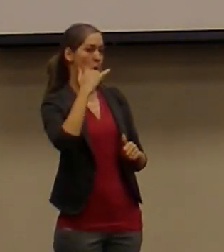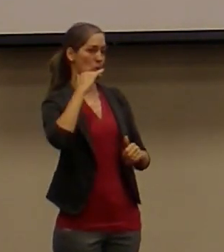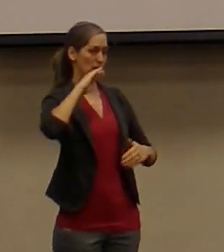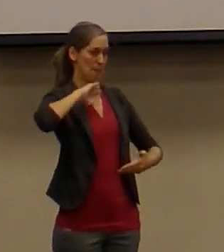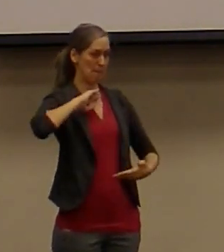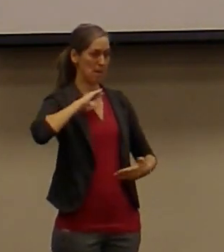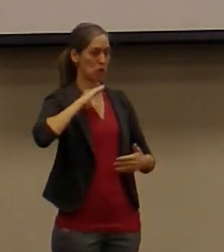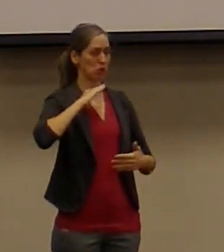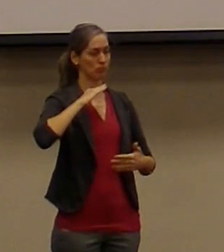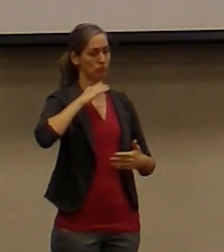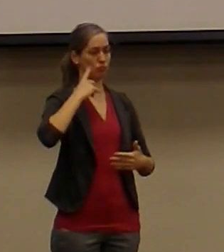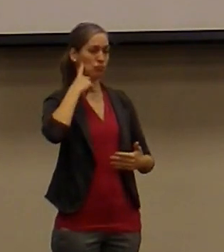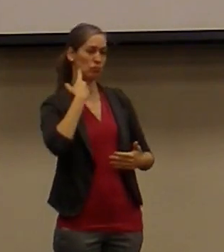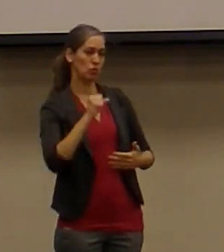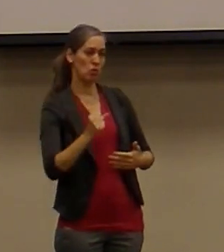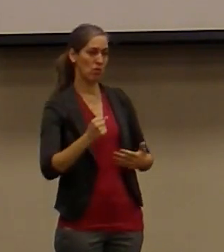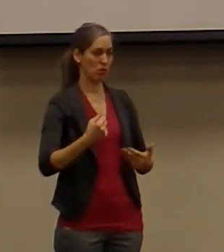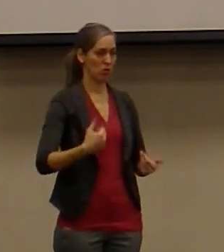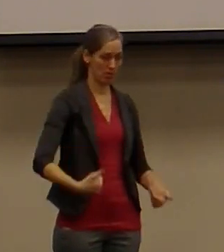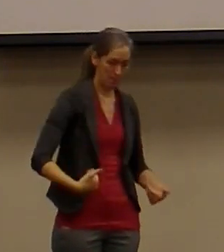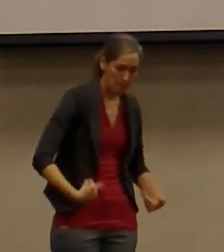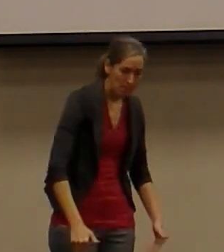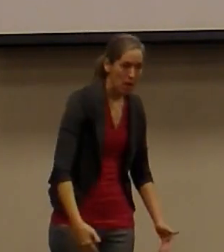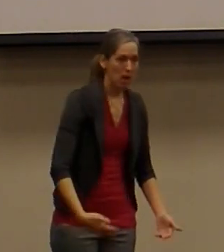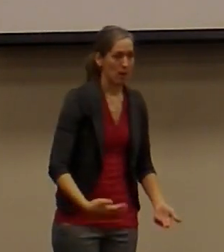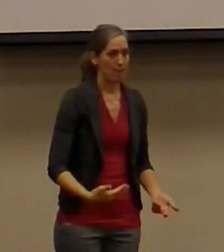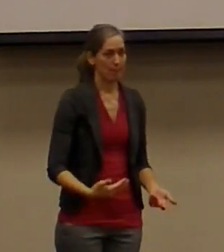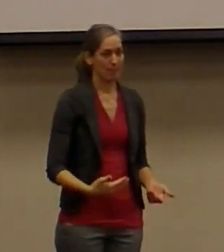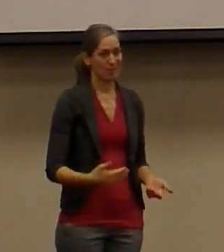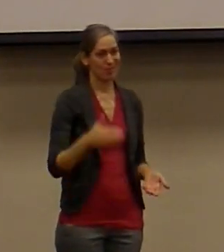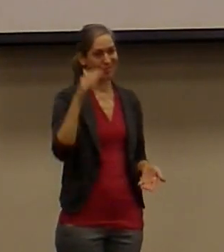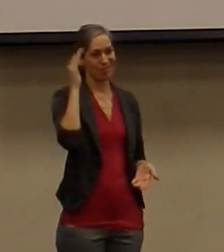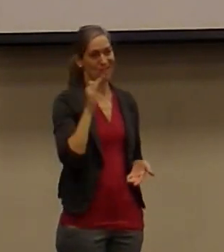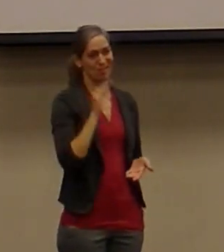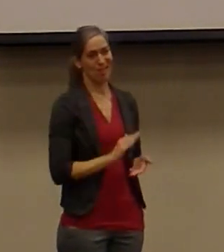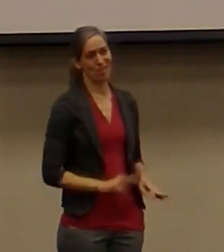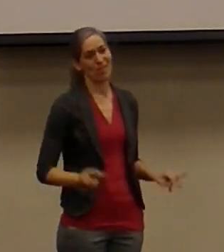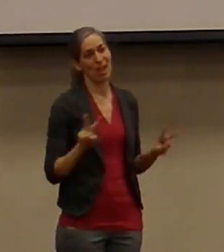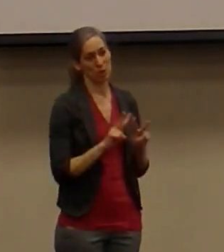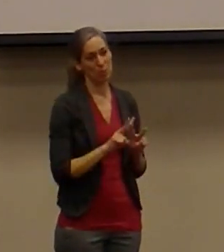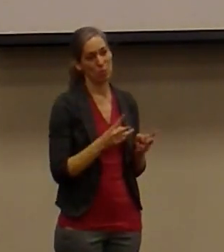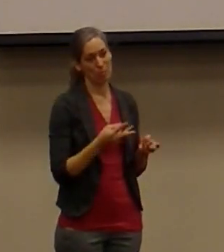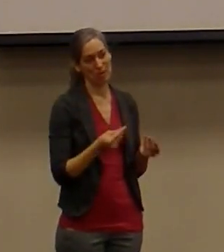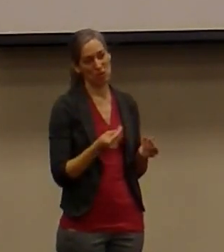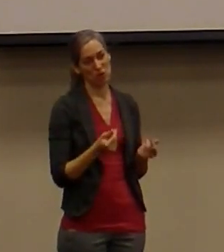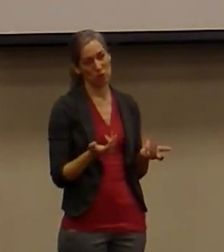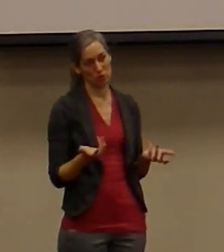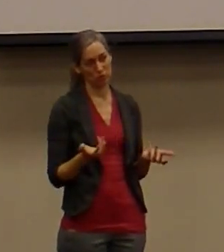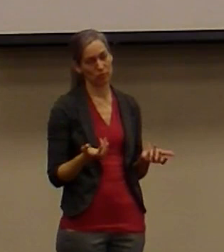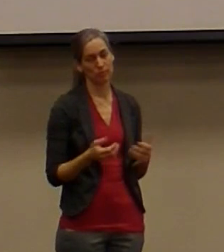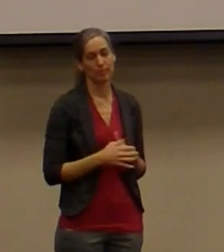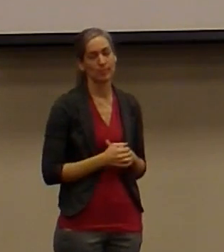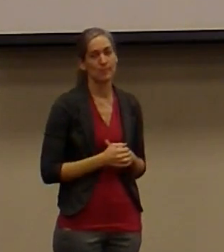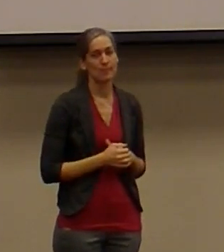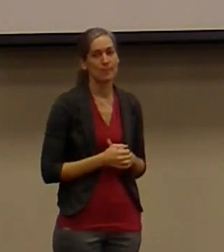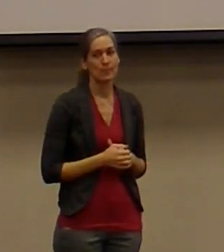move down, the material it's made out of is of less and less value in terms of the world's measure.